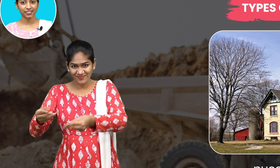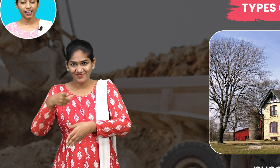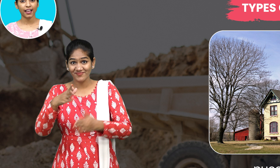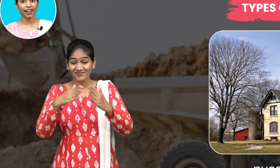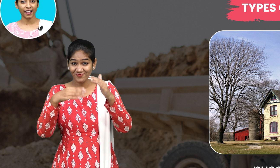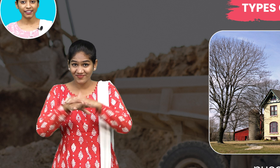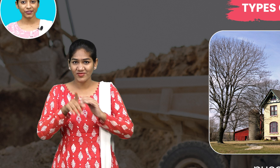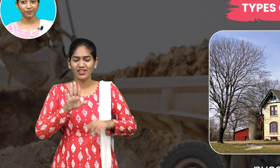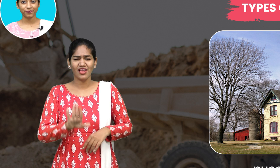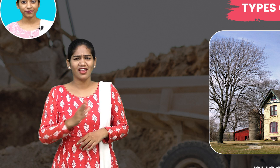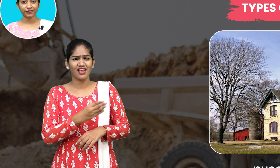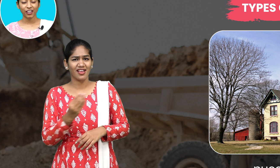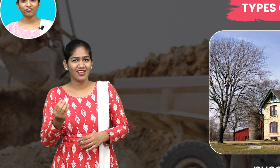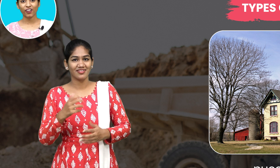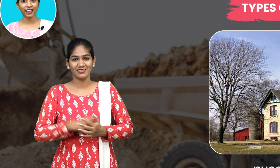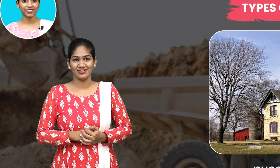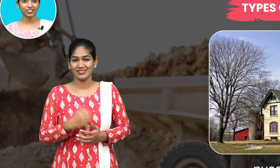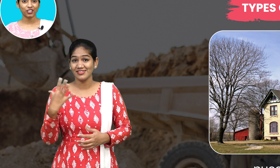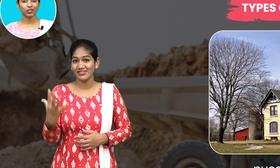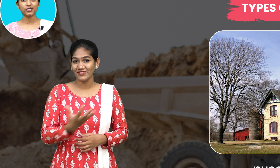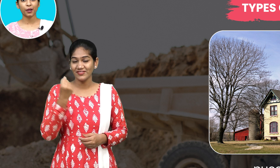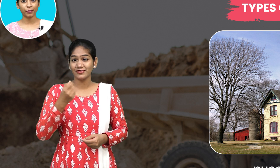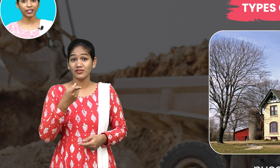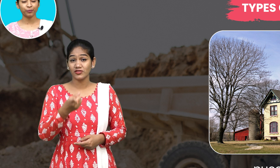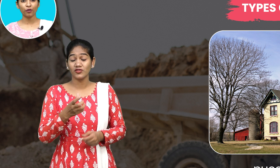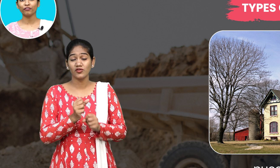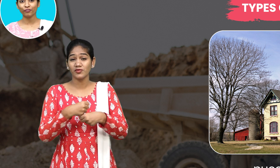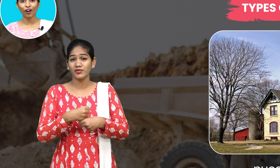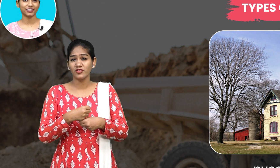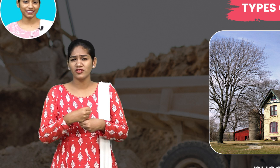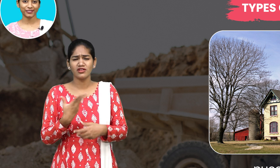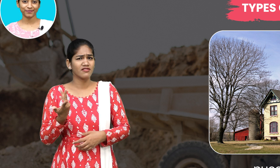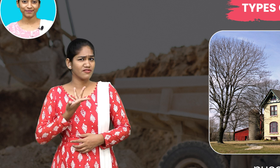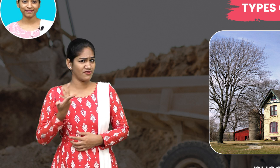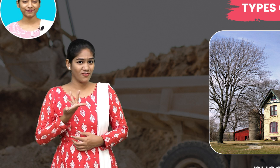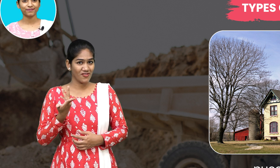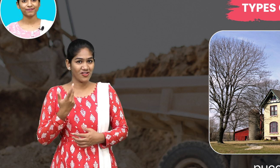house and find those are made up of what.